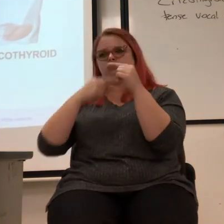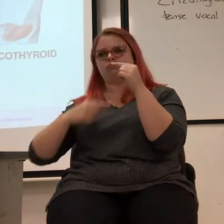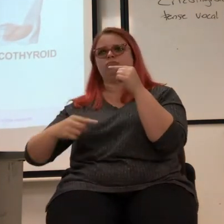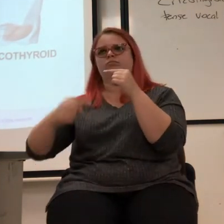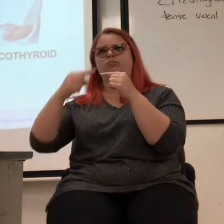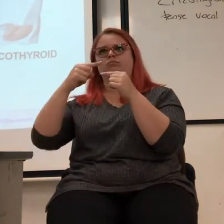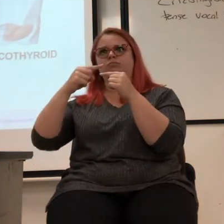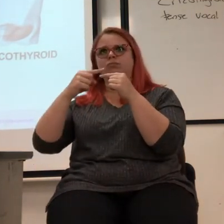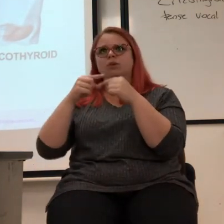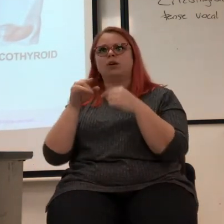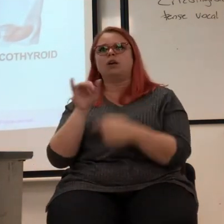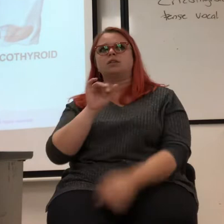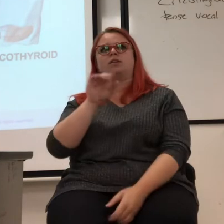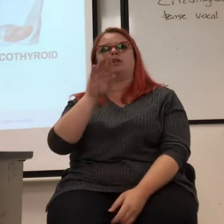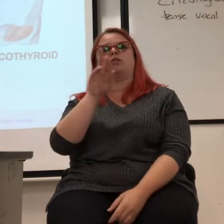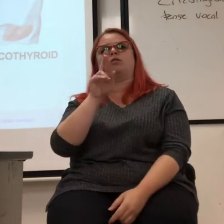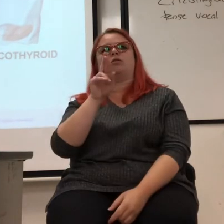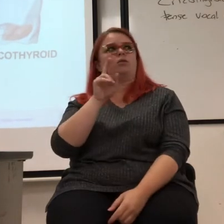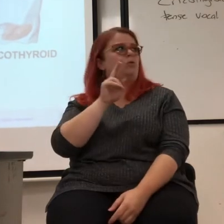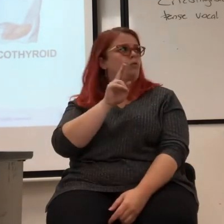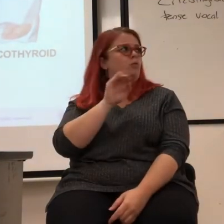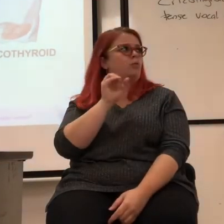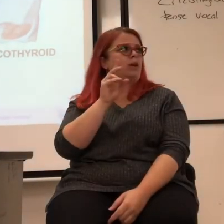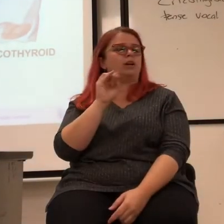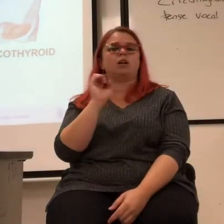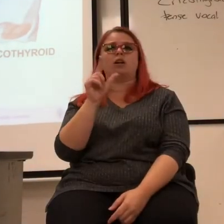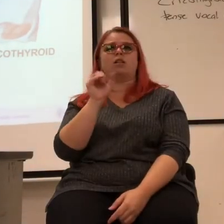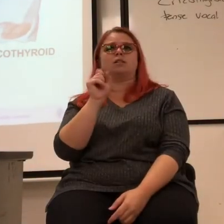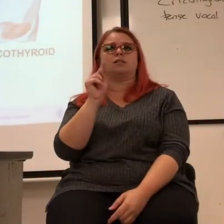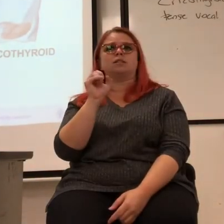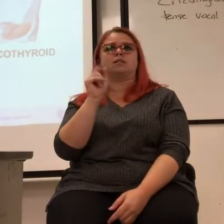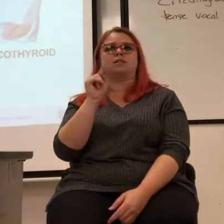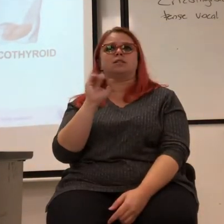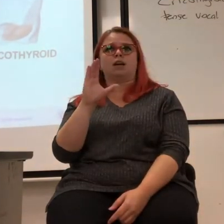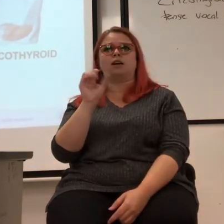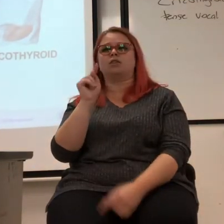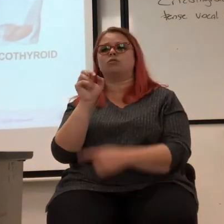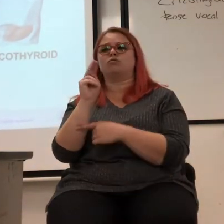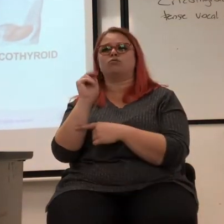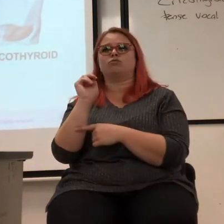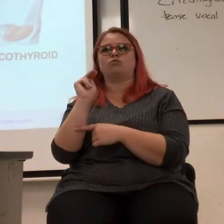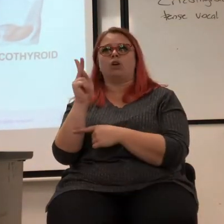trunk. On the left side, the branch of the